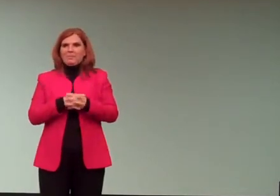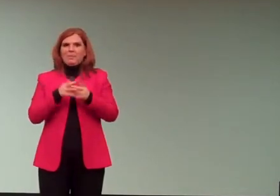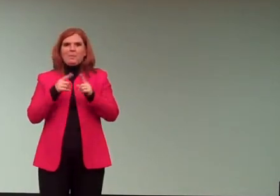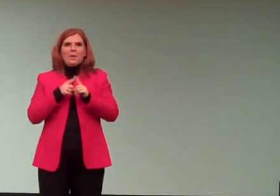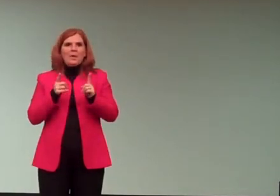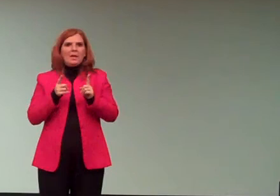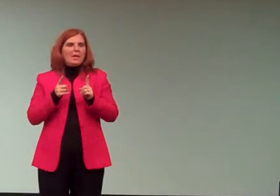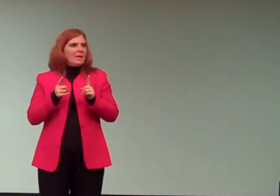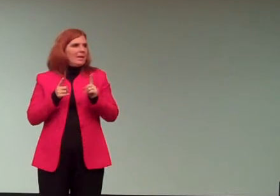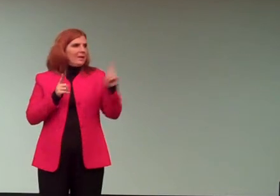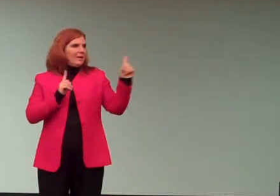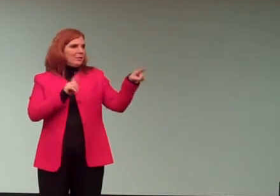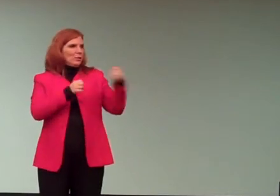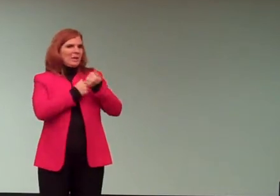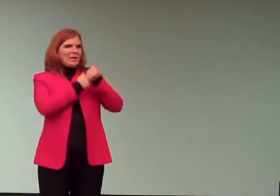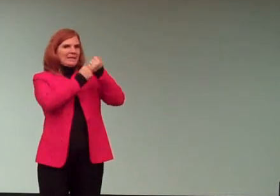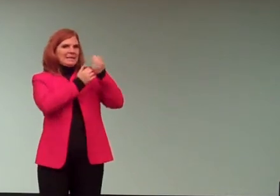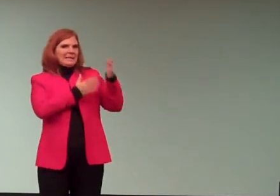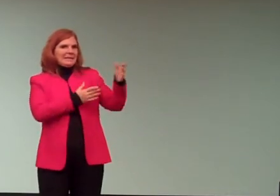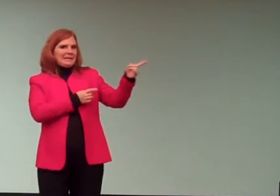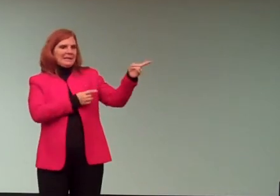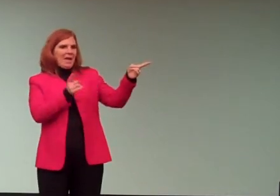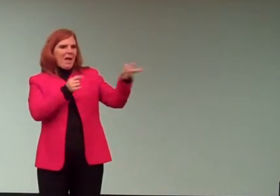But next,